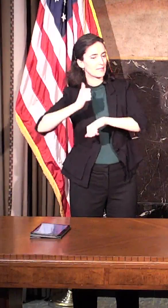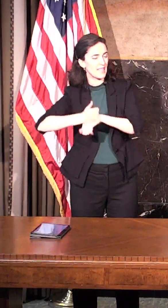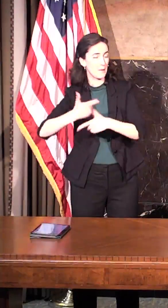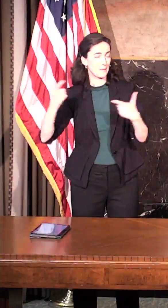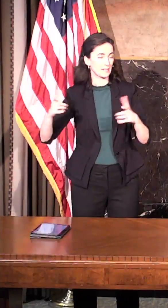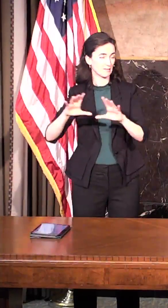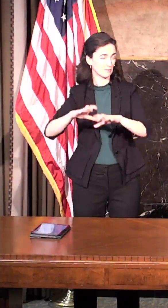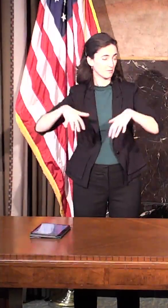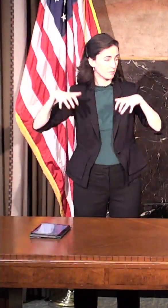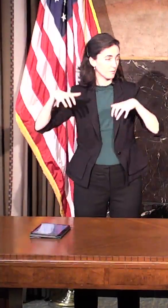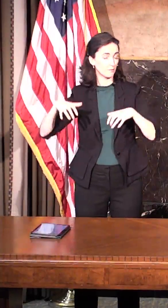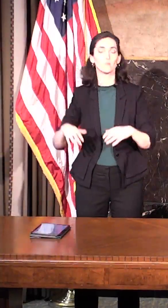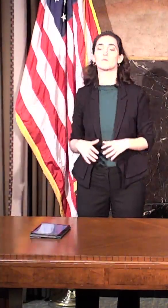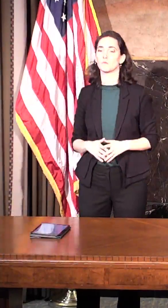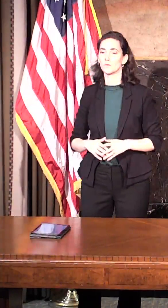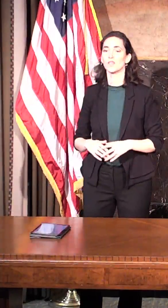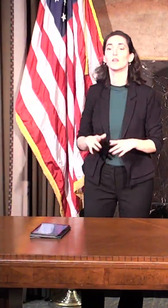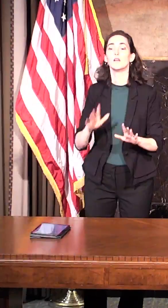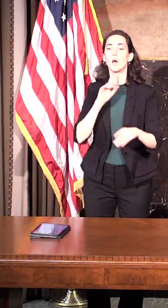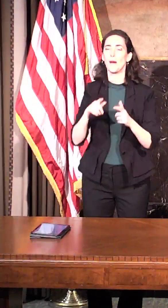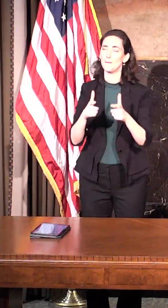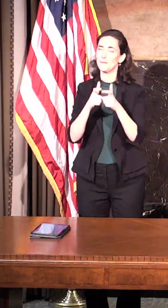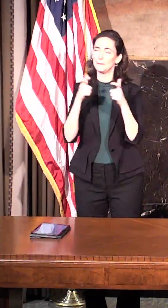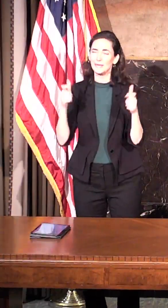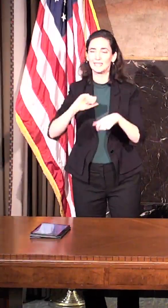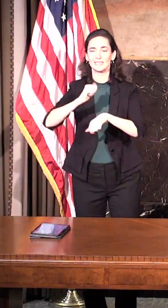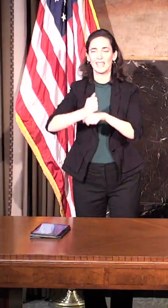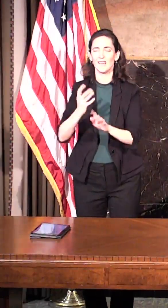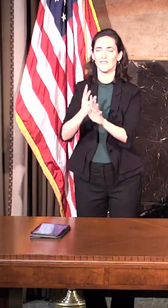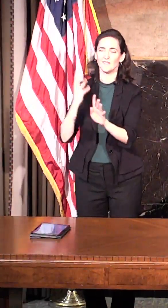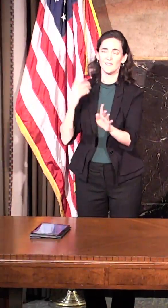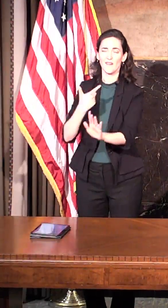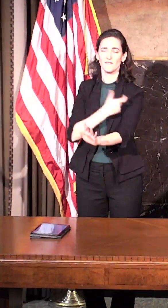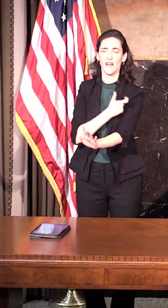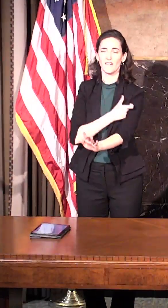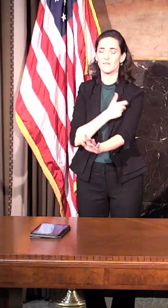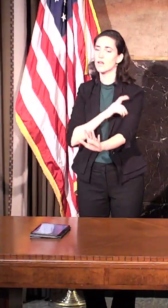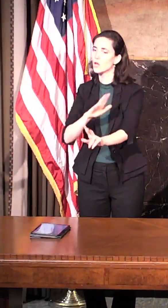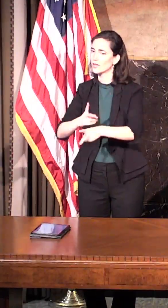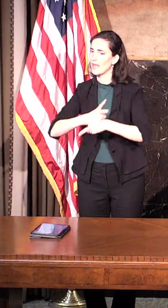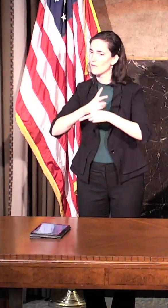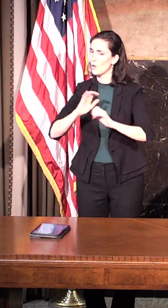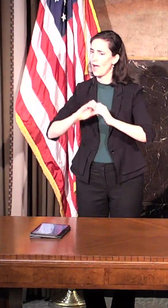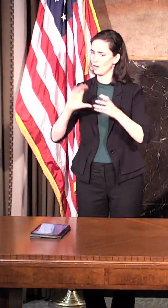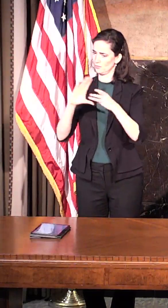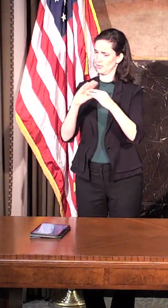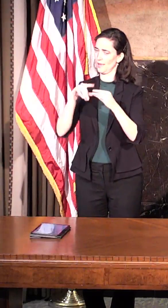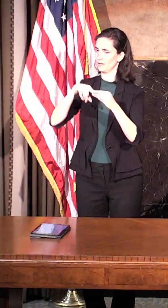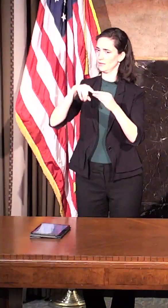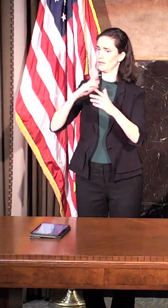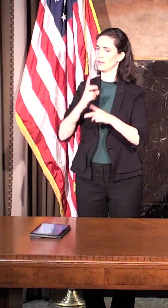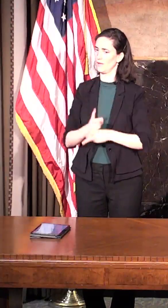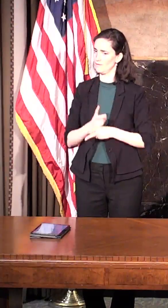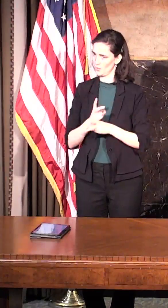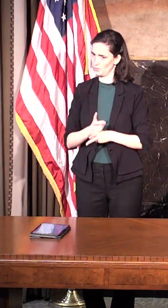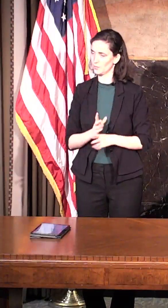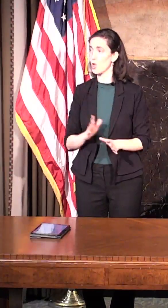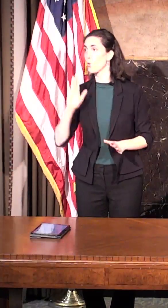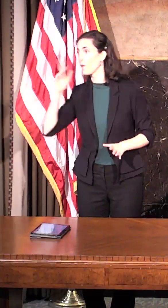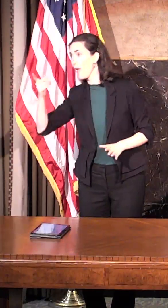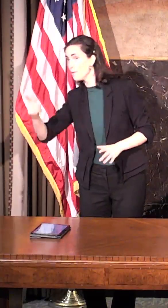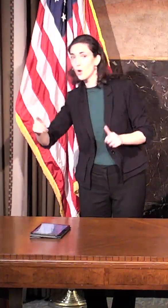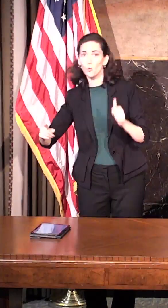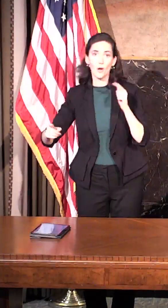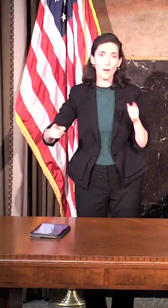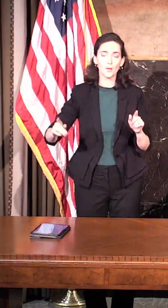to be careful when we talk about mass vaccination sites and what's going to happen, what's not going to happen. I believe that if and